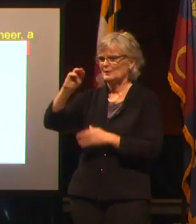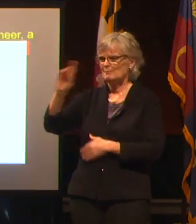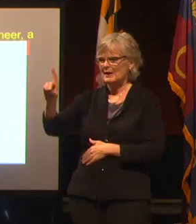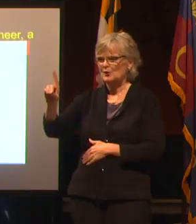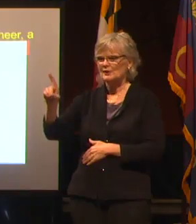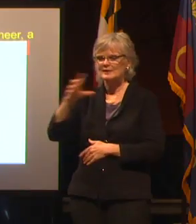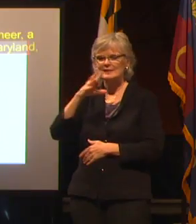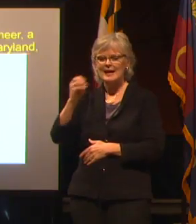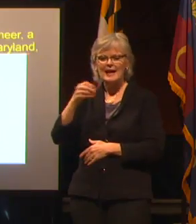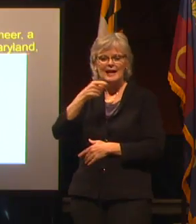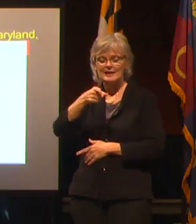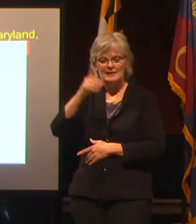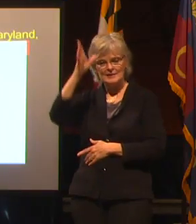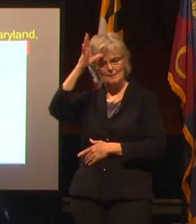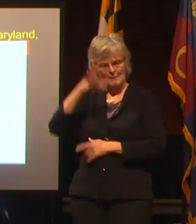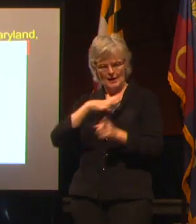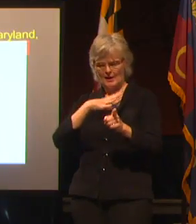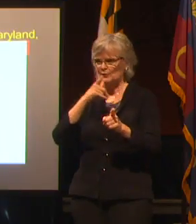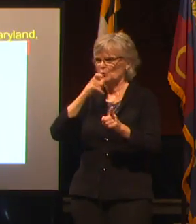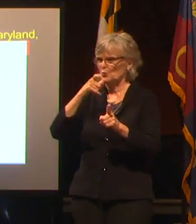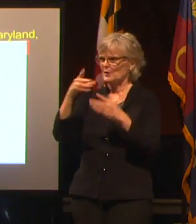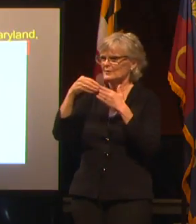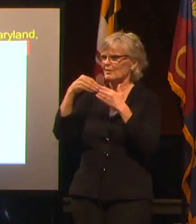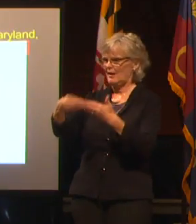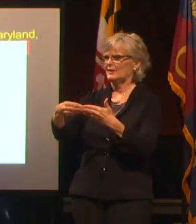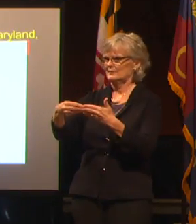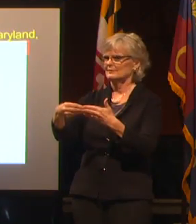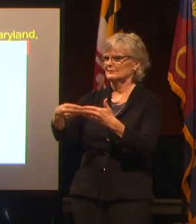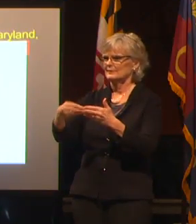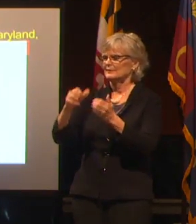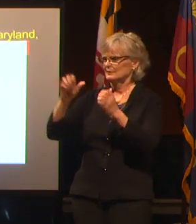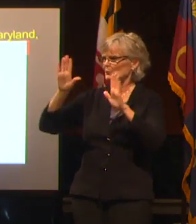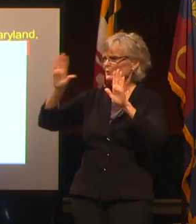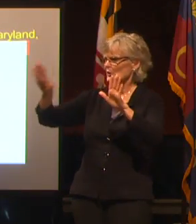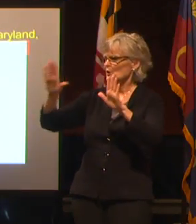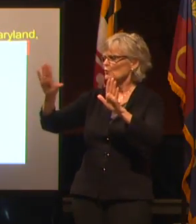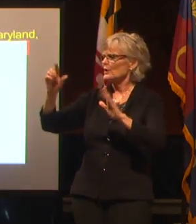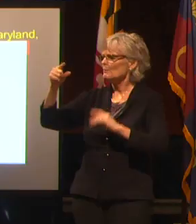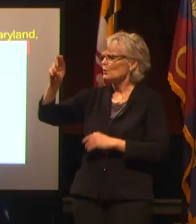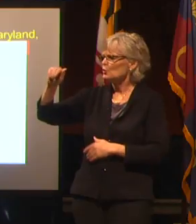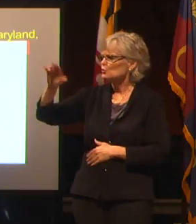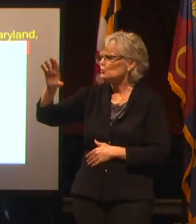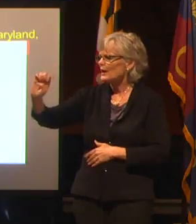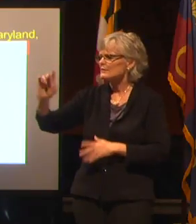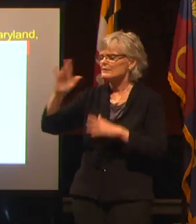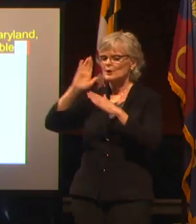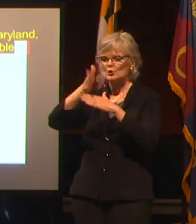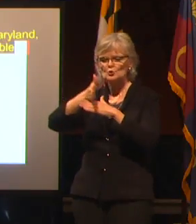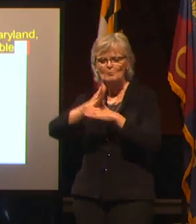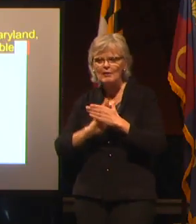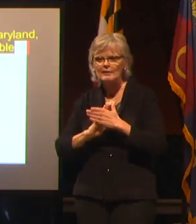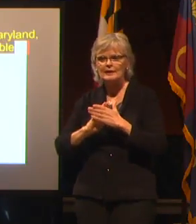he is a man who has led with incredible grace and humility and strength.